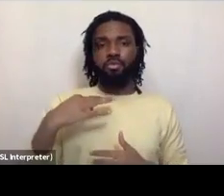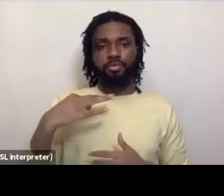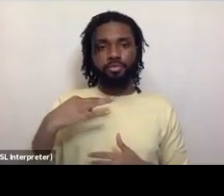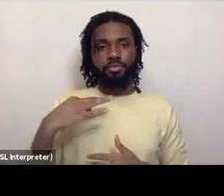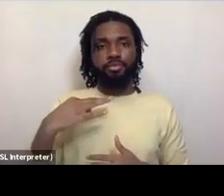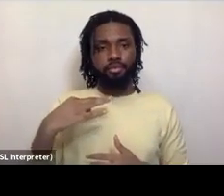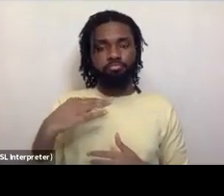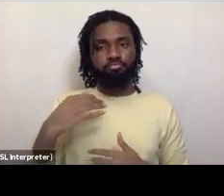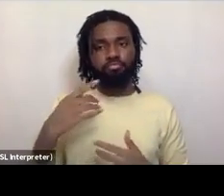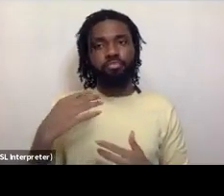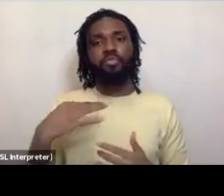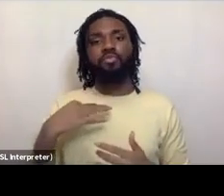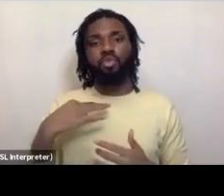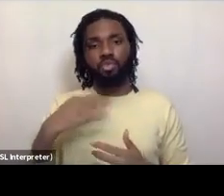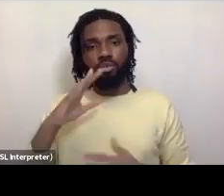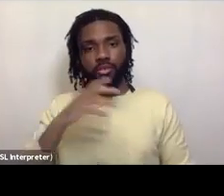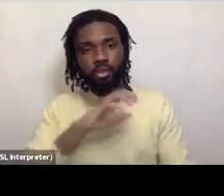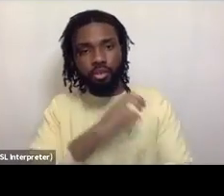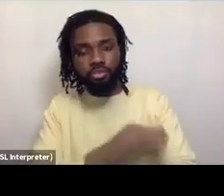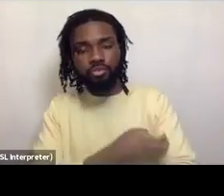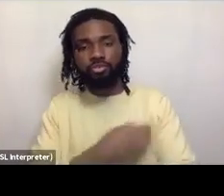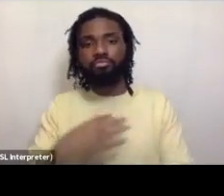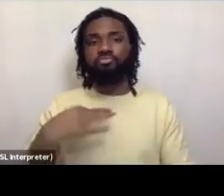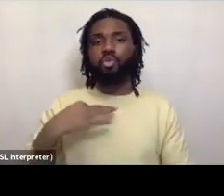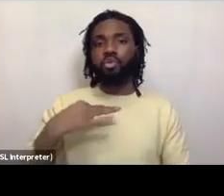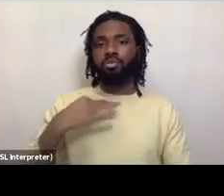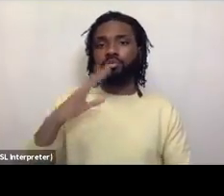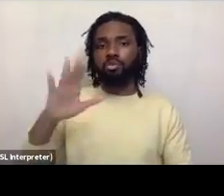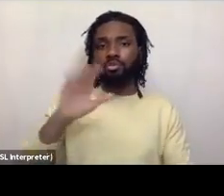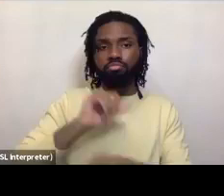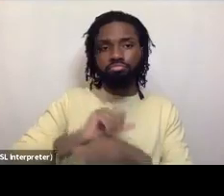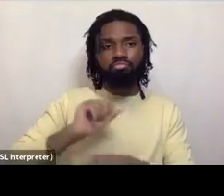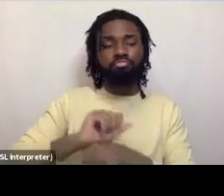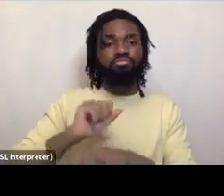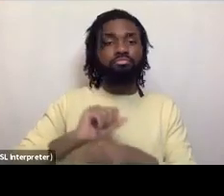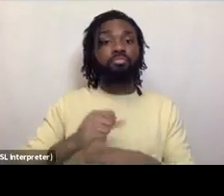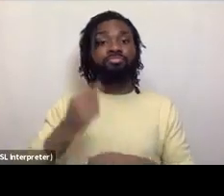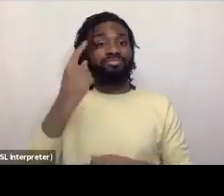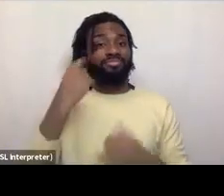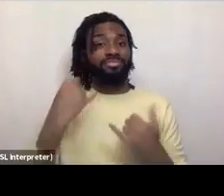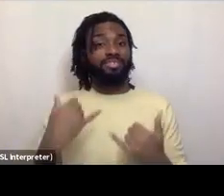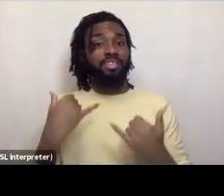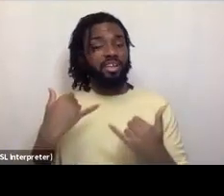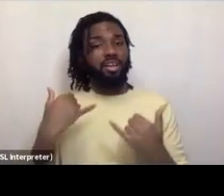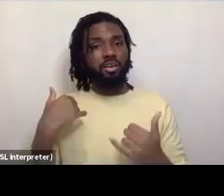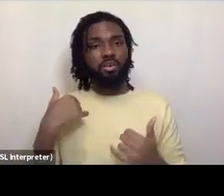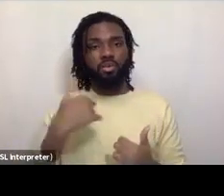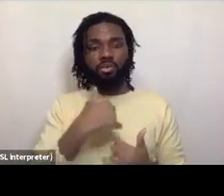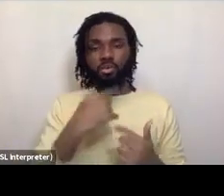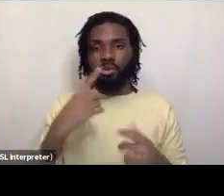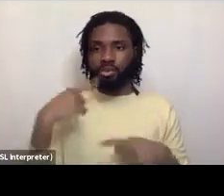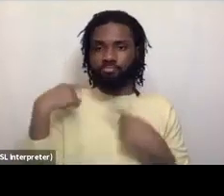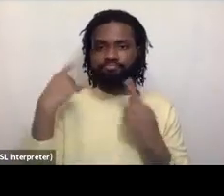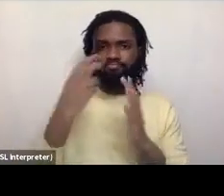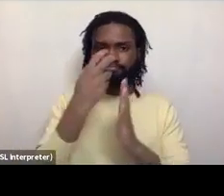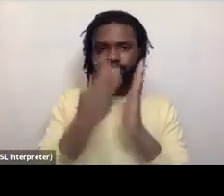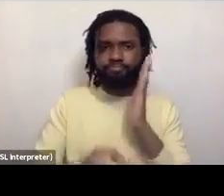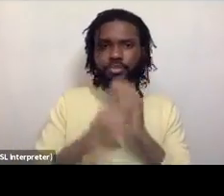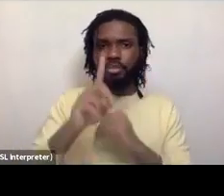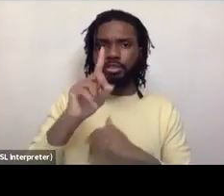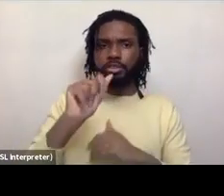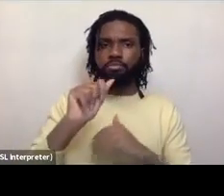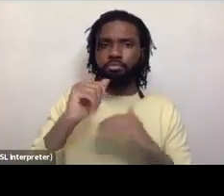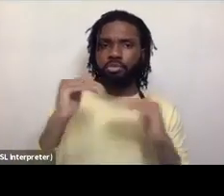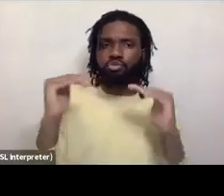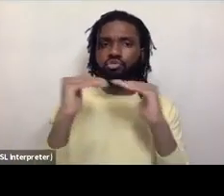They volunteered energy, labor, in a time where many of us that have been entrenched in disability justice work are